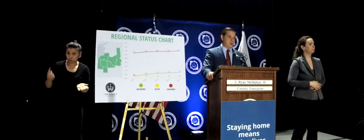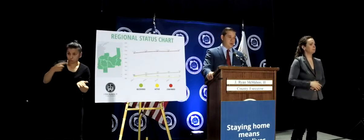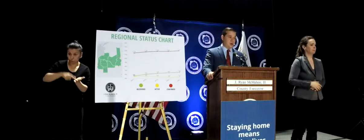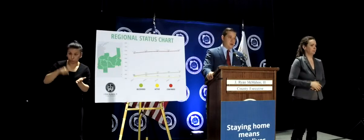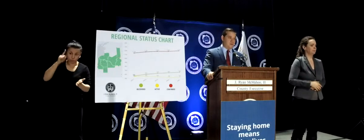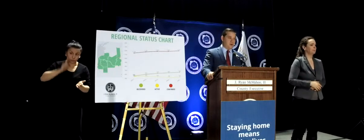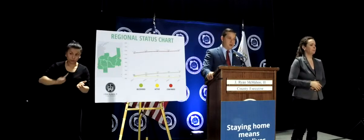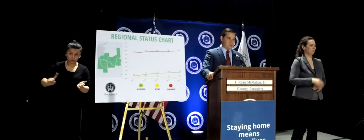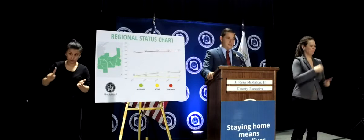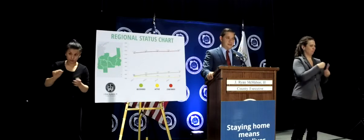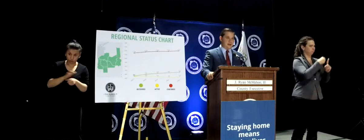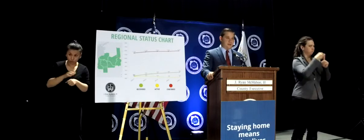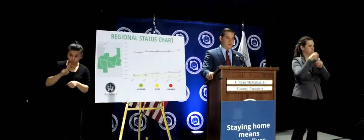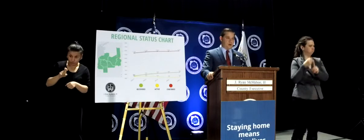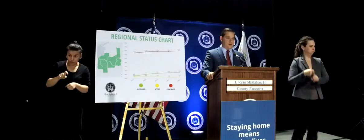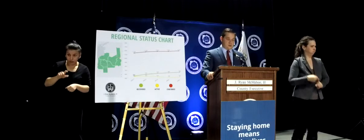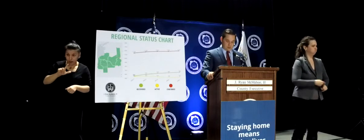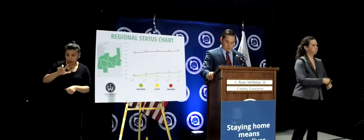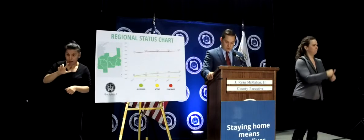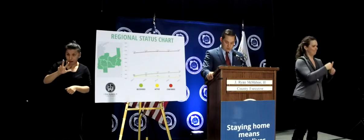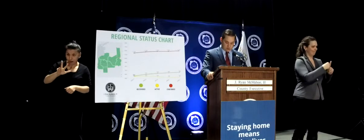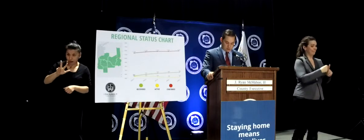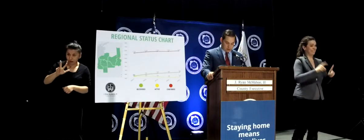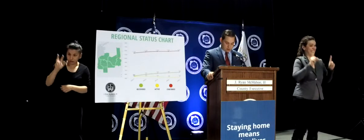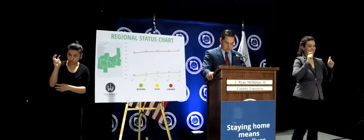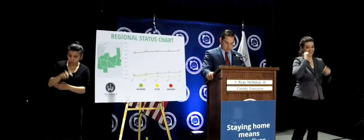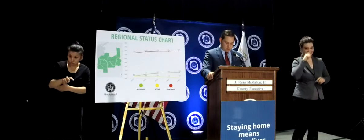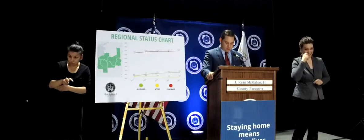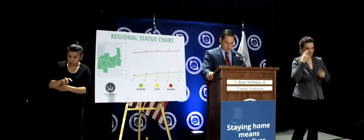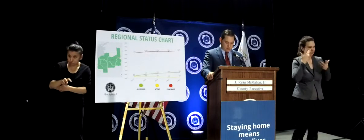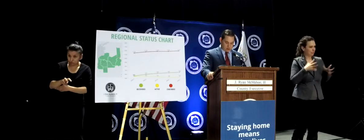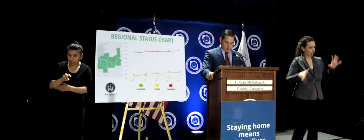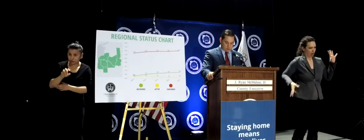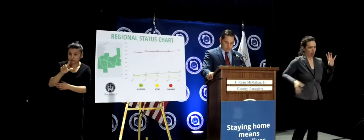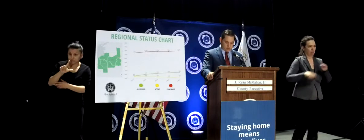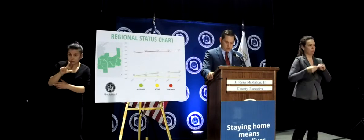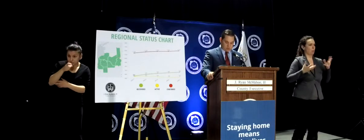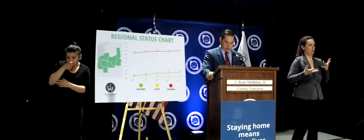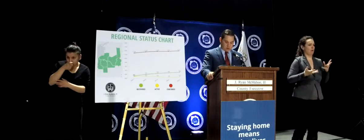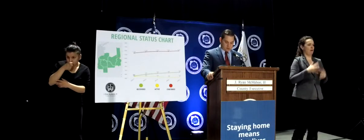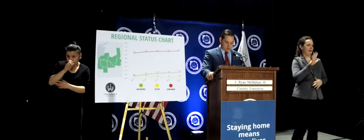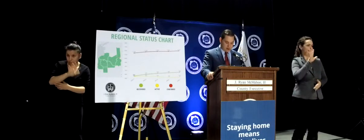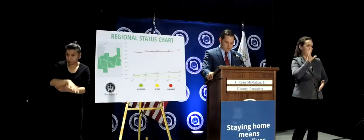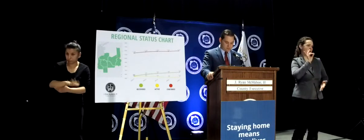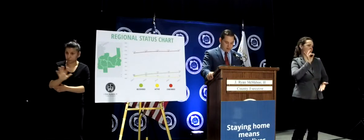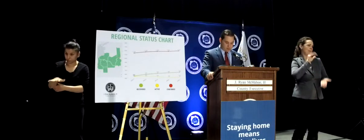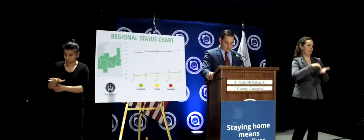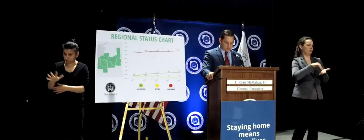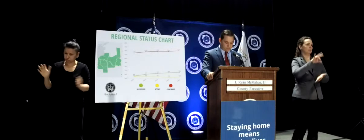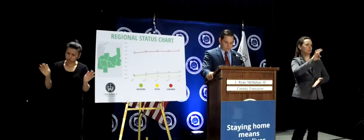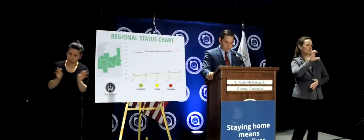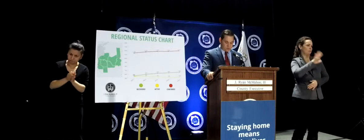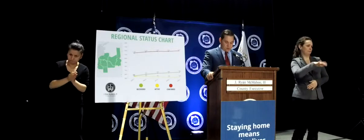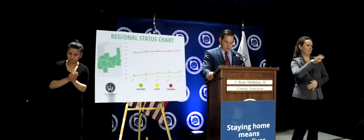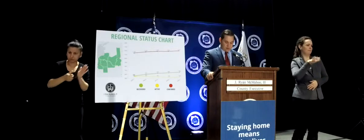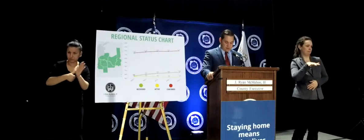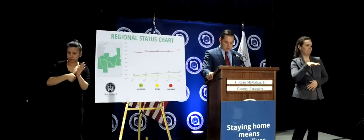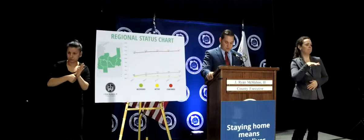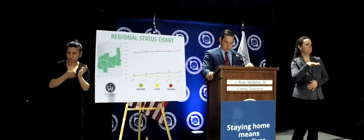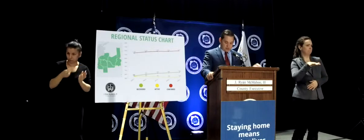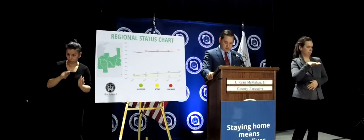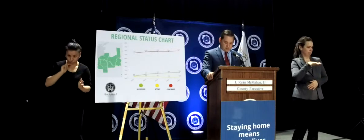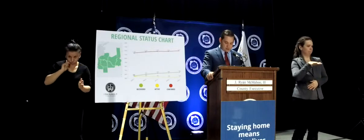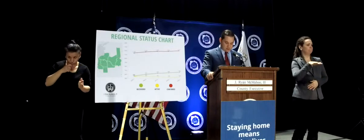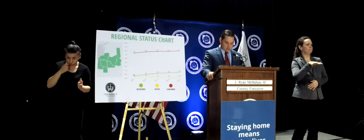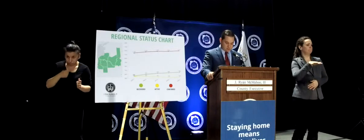strategy. Very busy day for us as we started really hunting down this virus. In the last